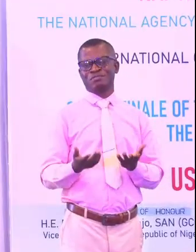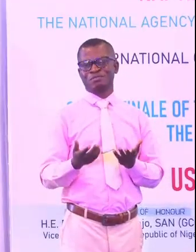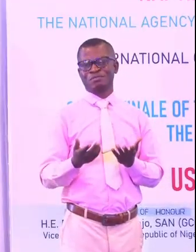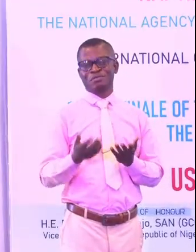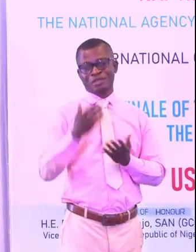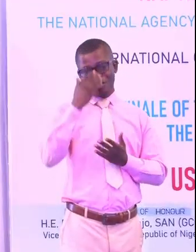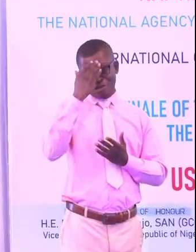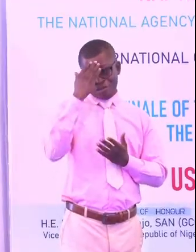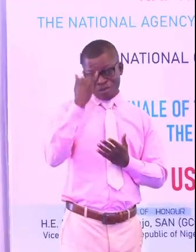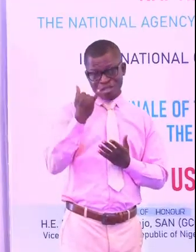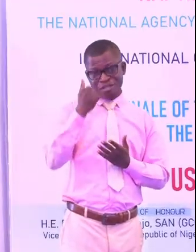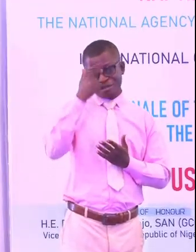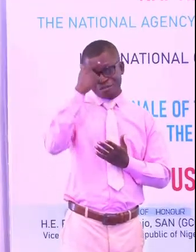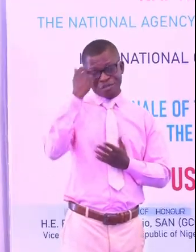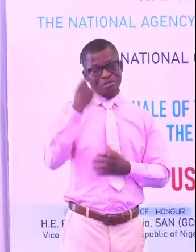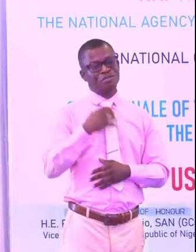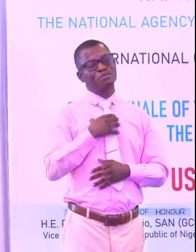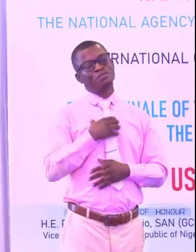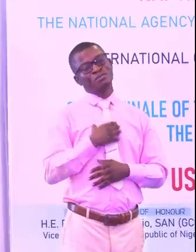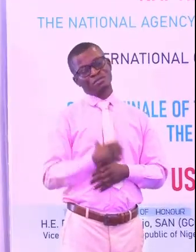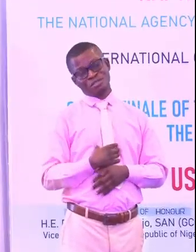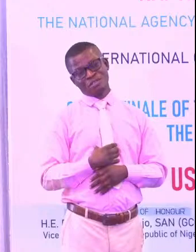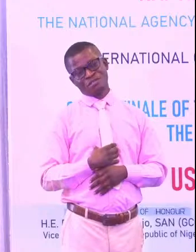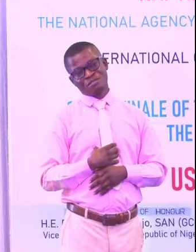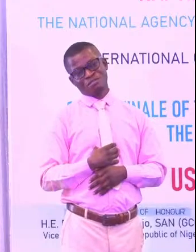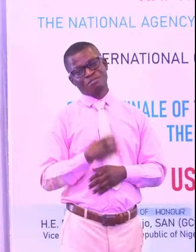because of poverty, inequality,